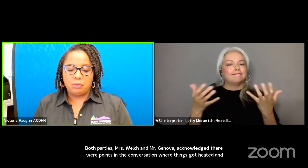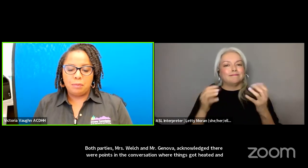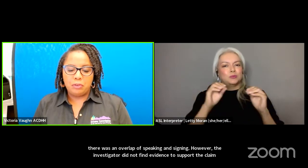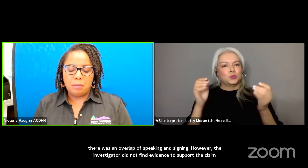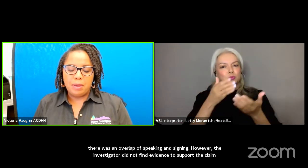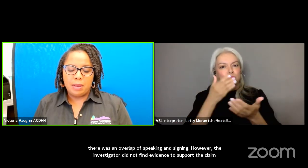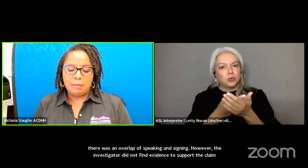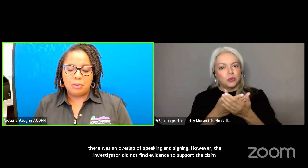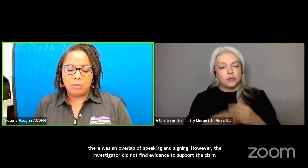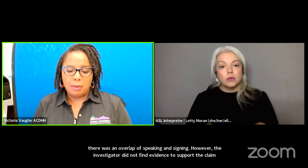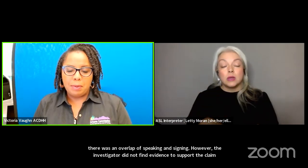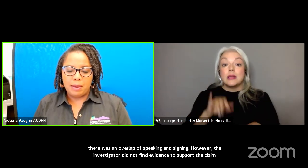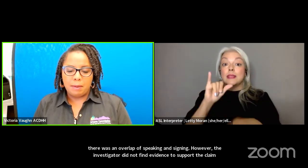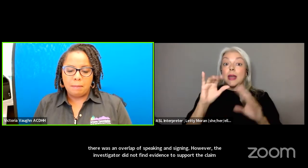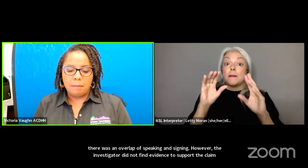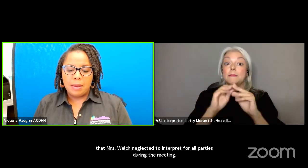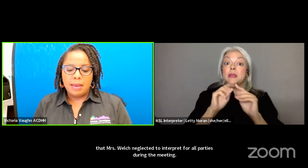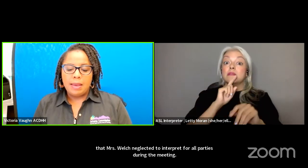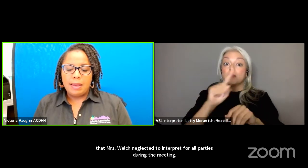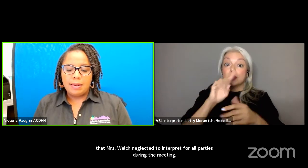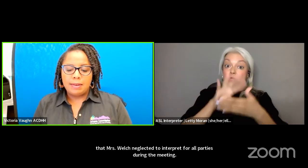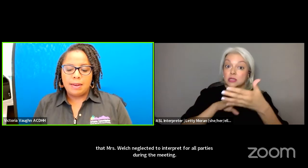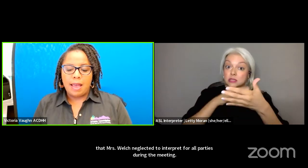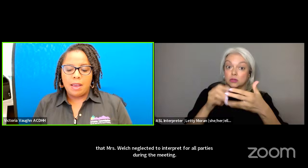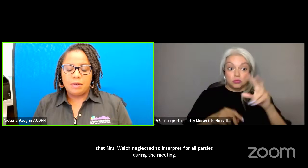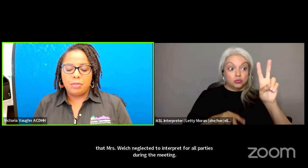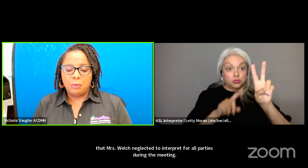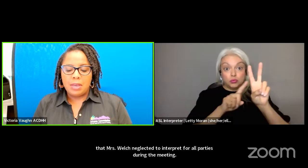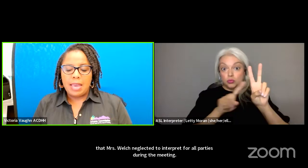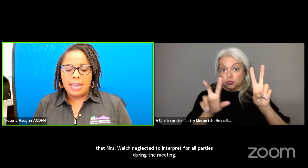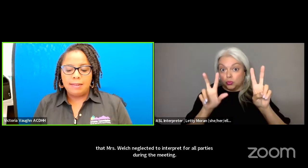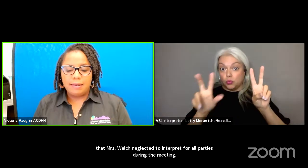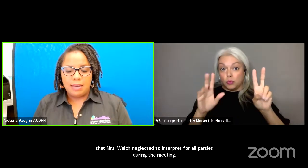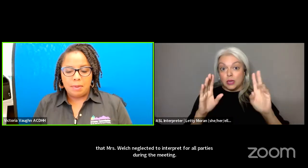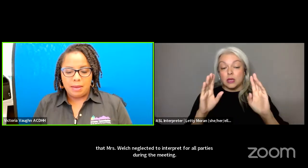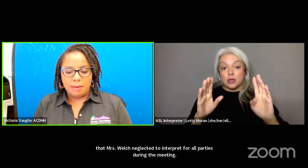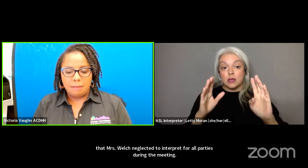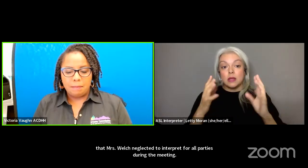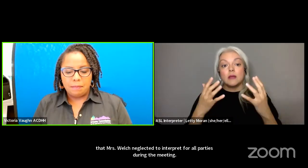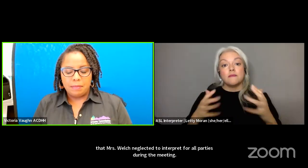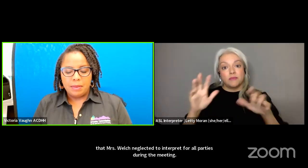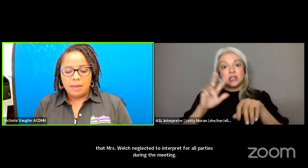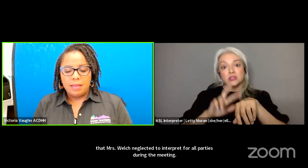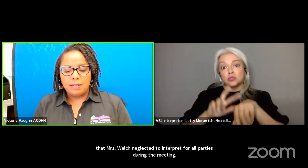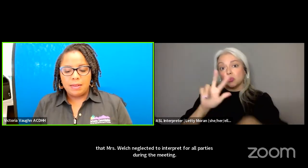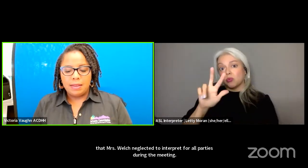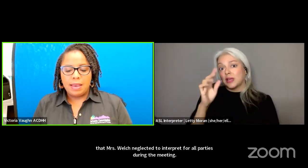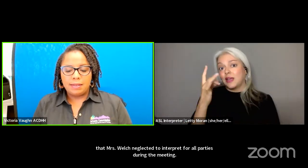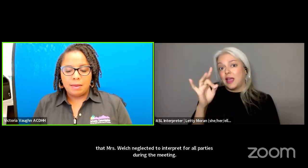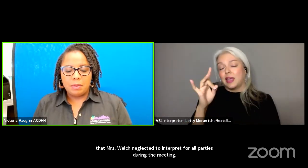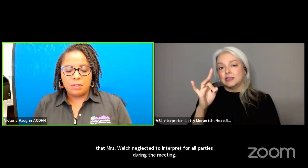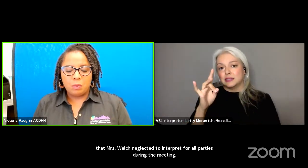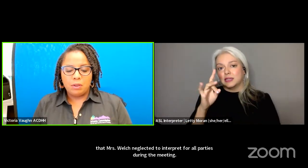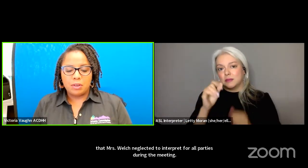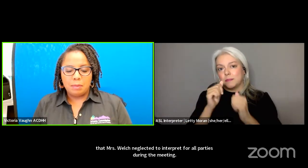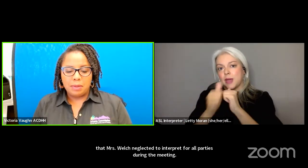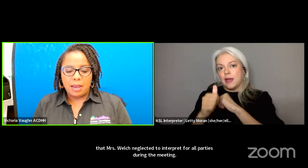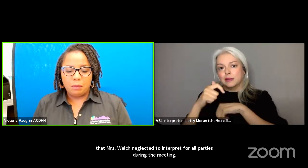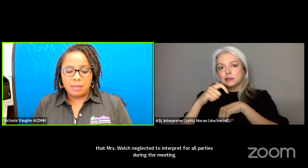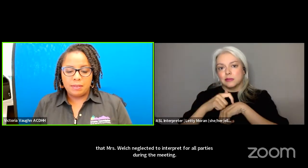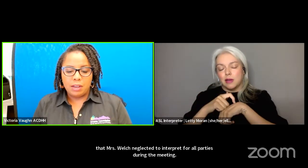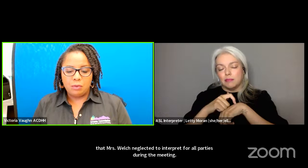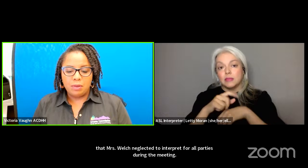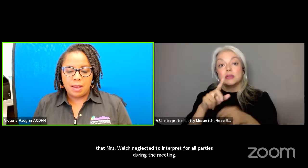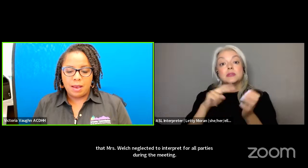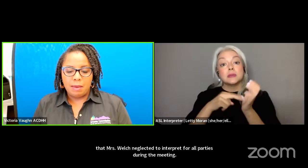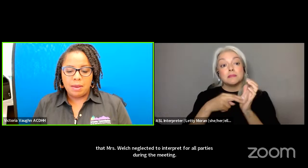was scheduled from 2 p.m. to 3 p.m., ended at 3:18 p.m. This indicates that Mrs. Welch